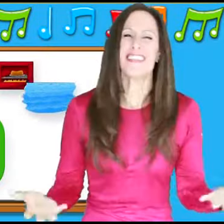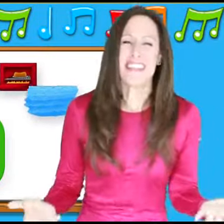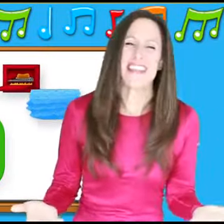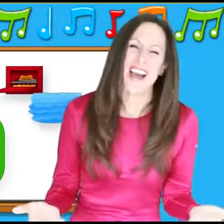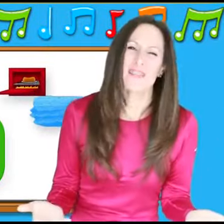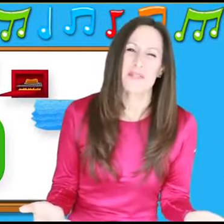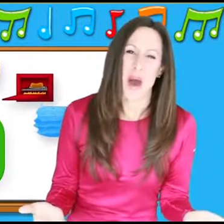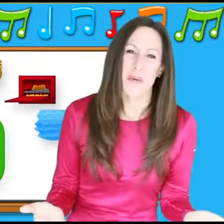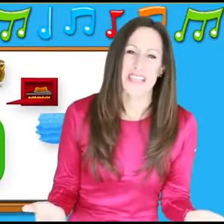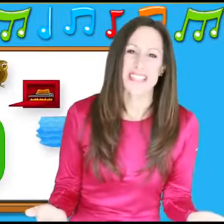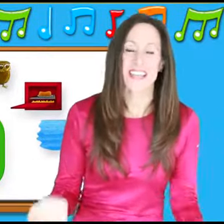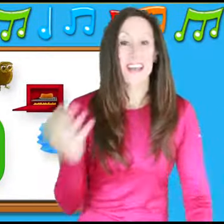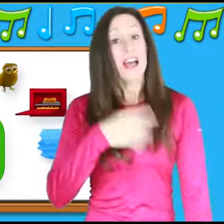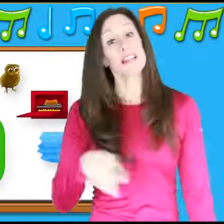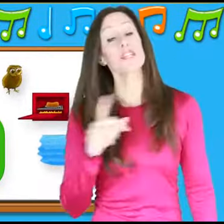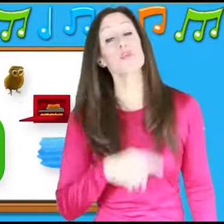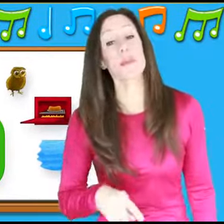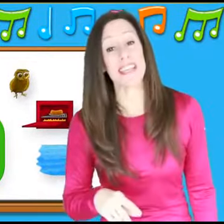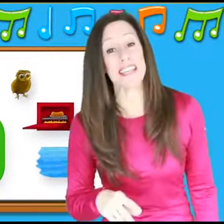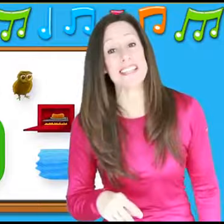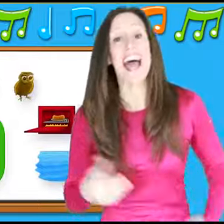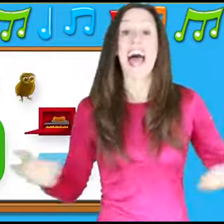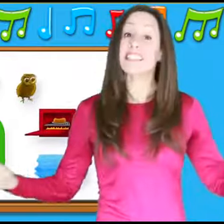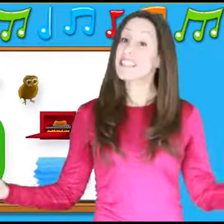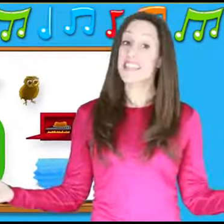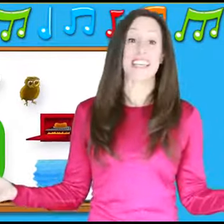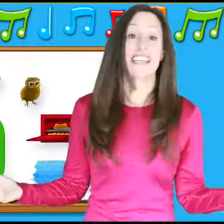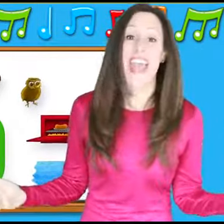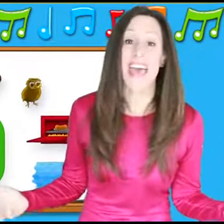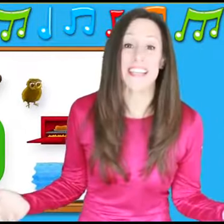Now you know it. Let's repeat it and sing it again.